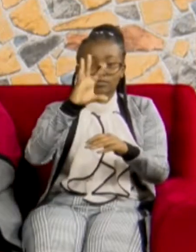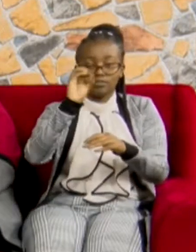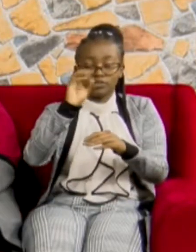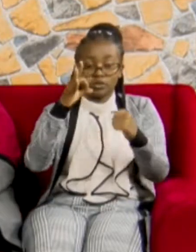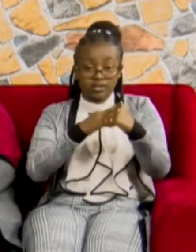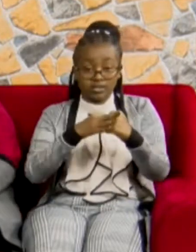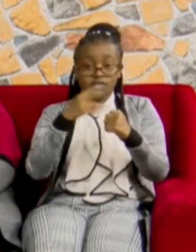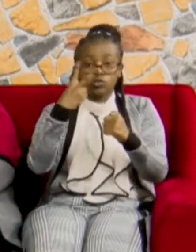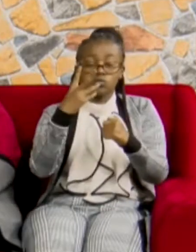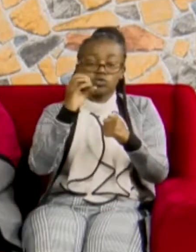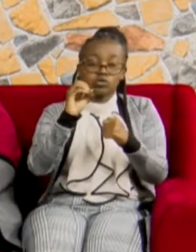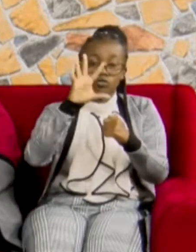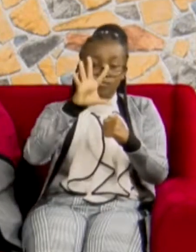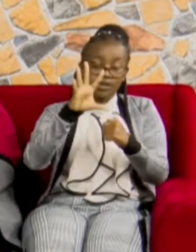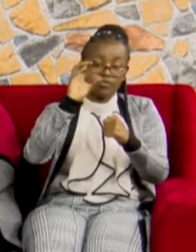2058. I'll repeat that,